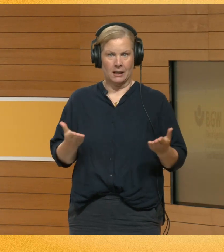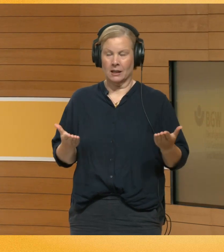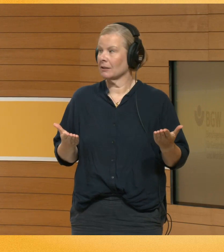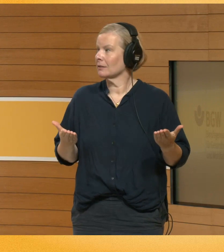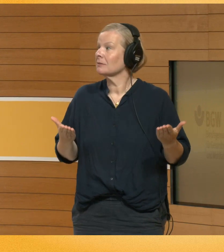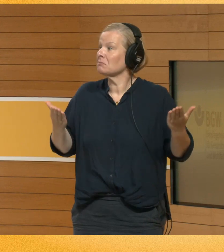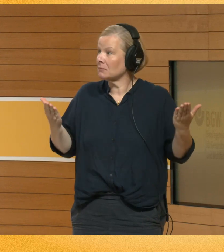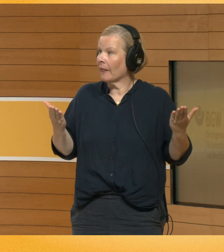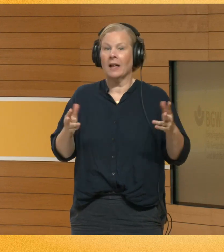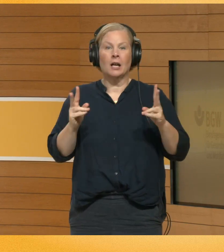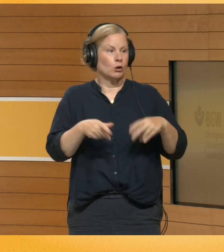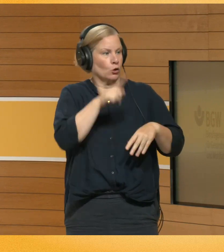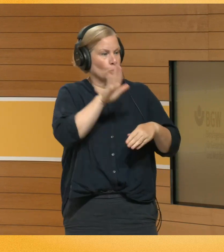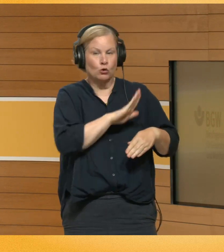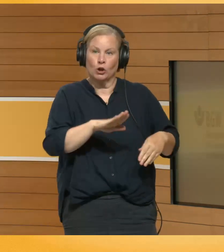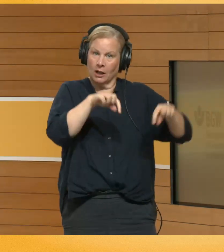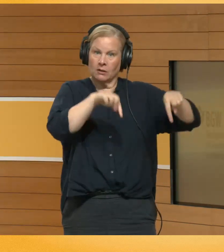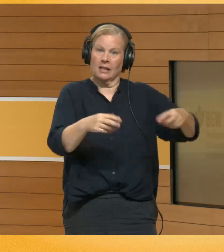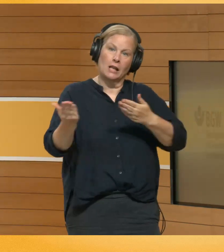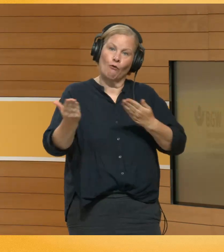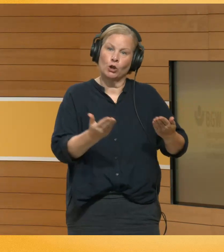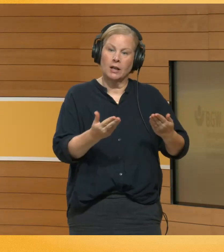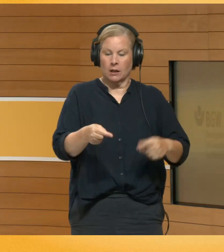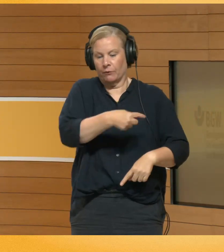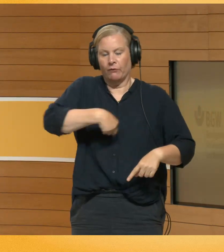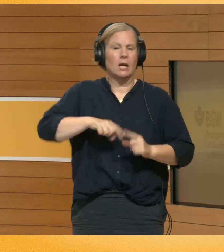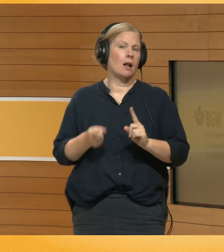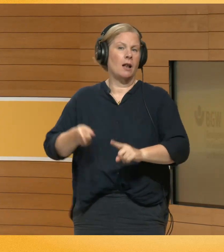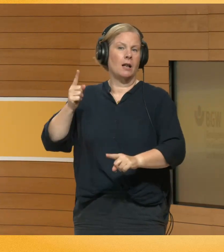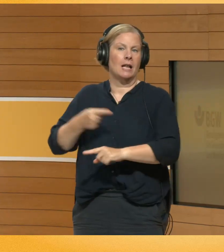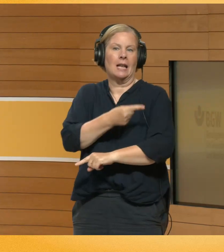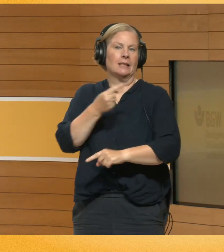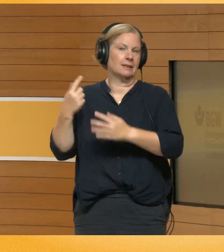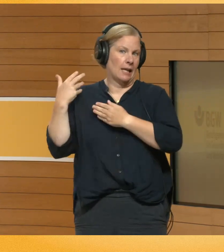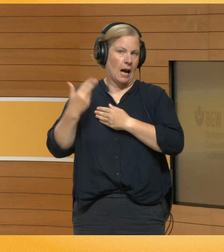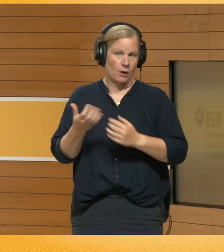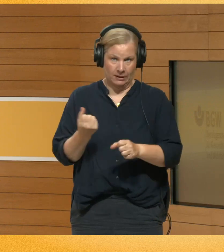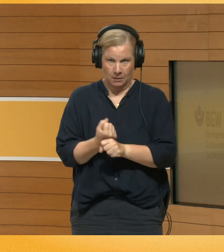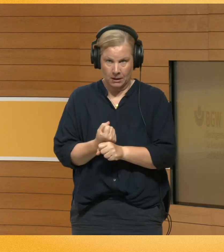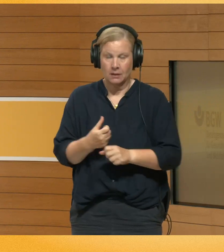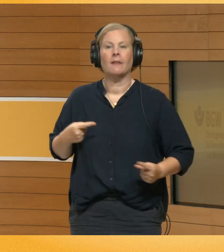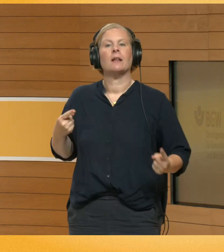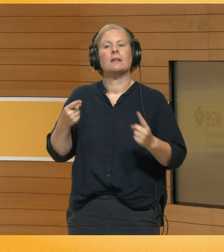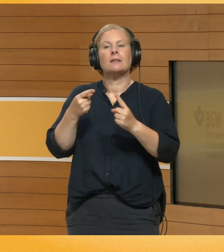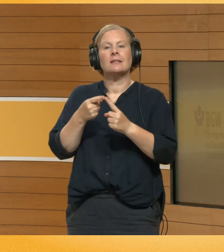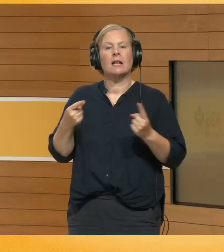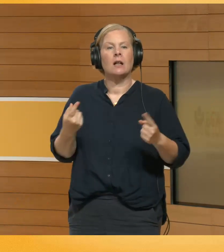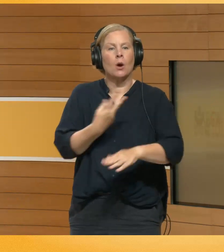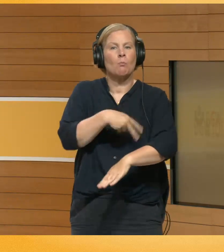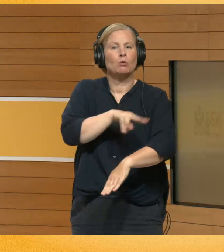honor to come to our big neighbor and to present what we have done over the last few years in order